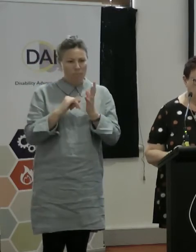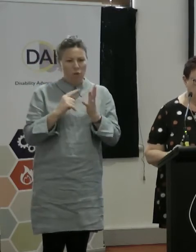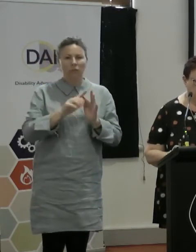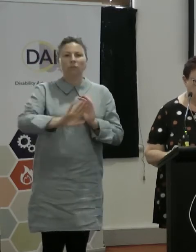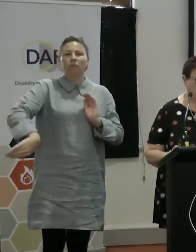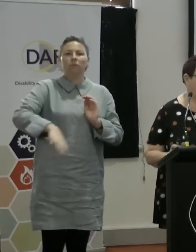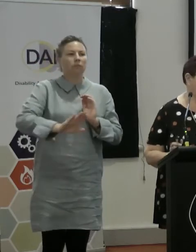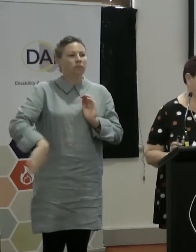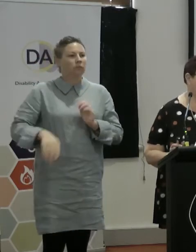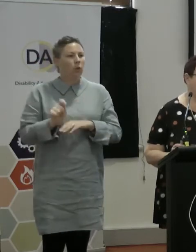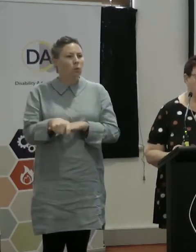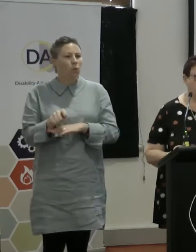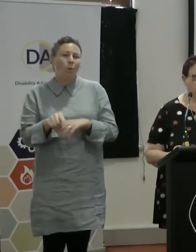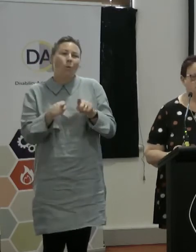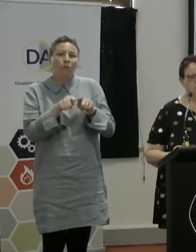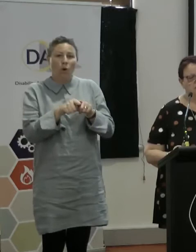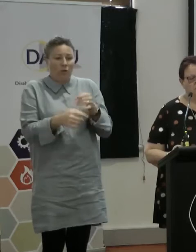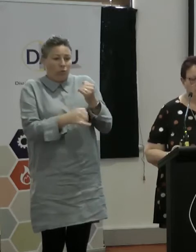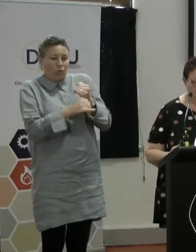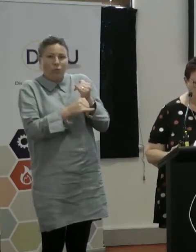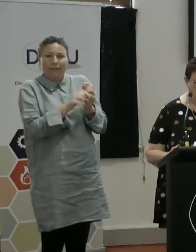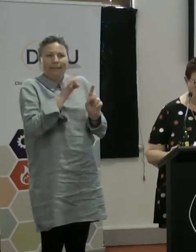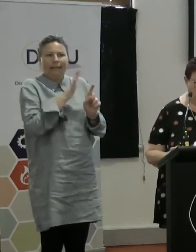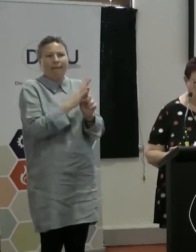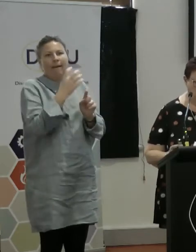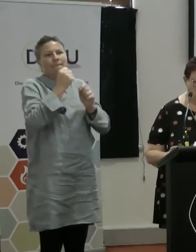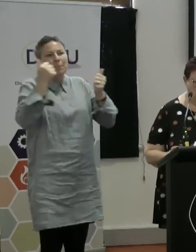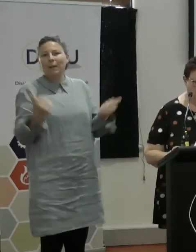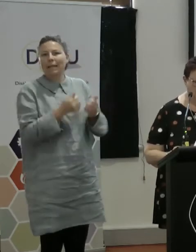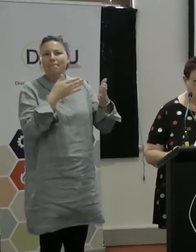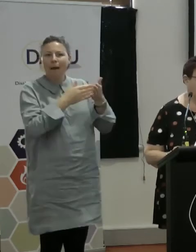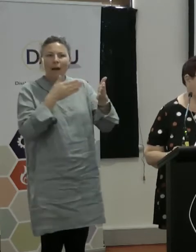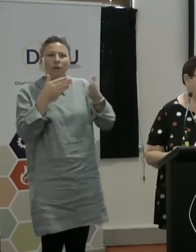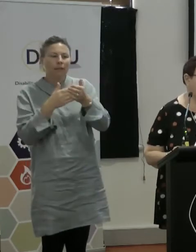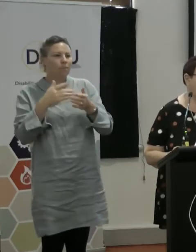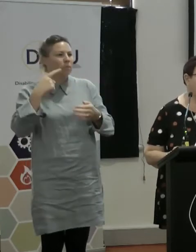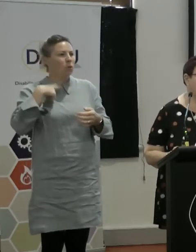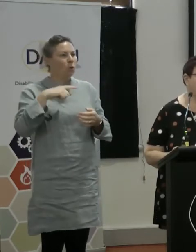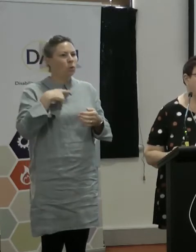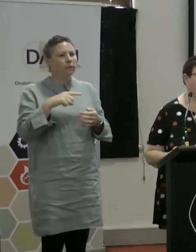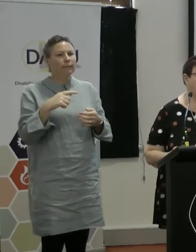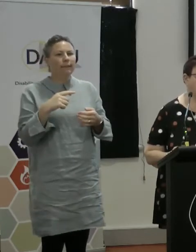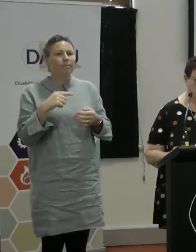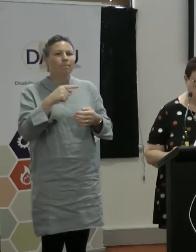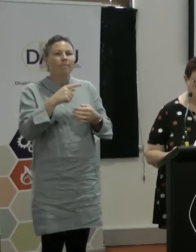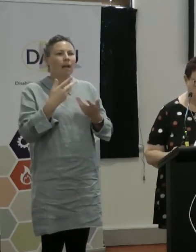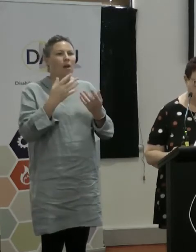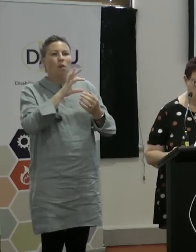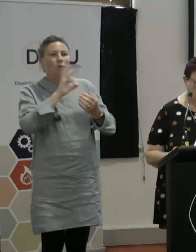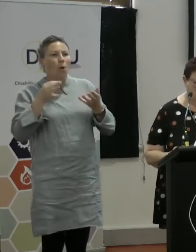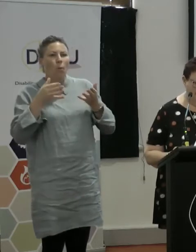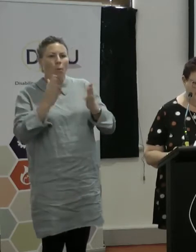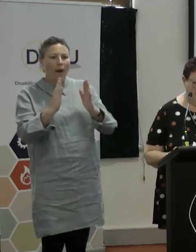There were also institutional barriers in relation to the lack of transparent, independent complaints